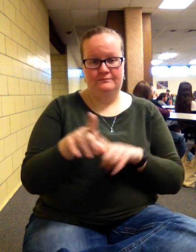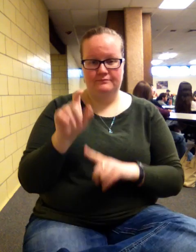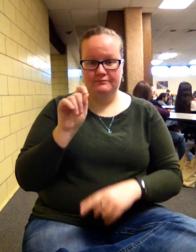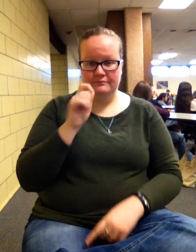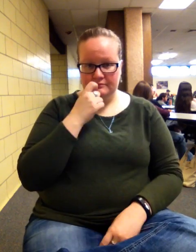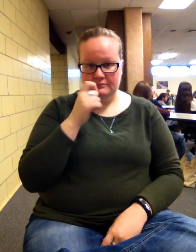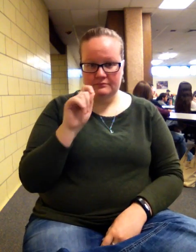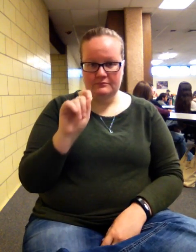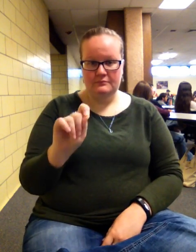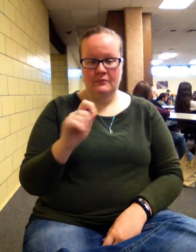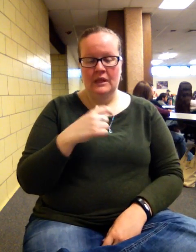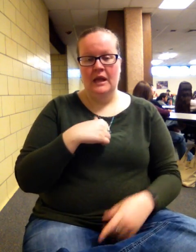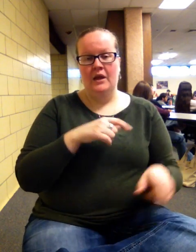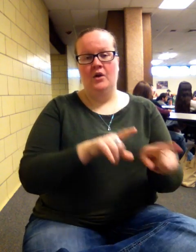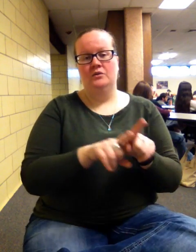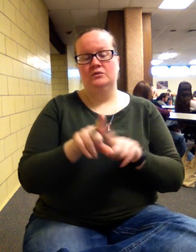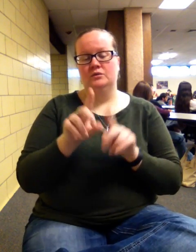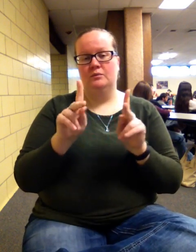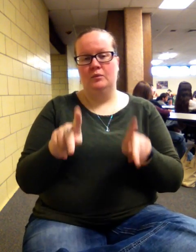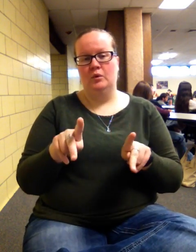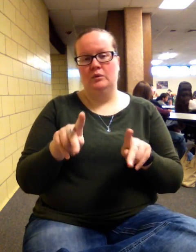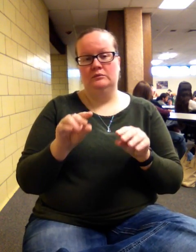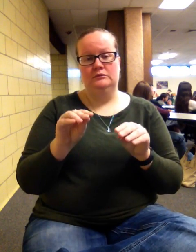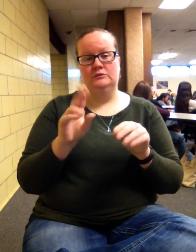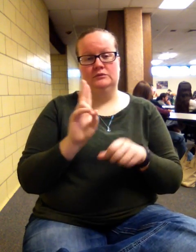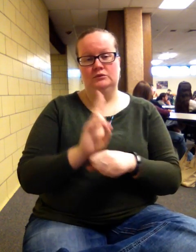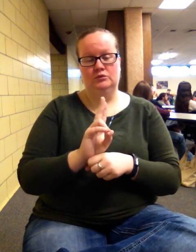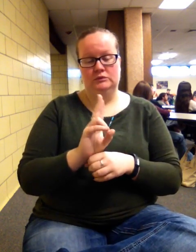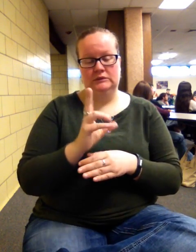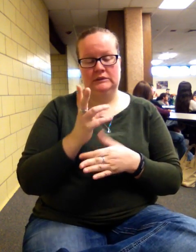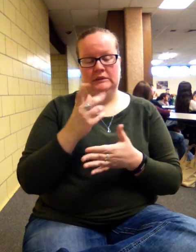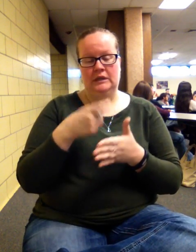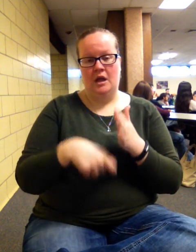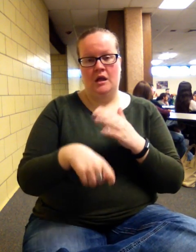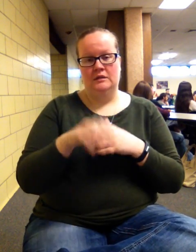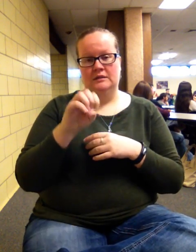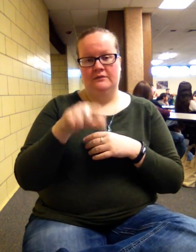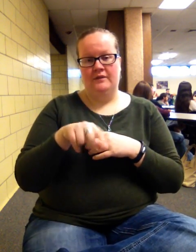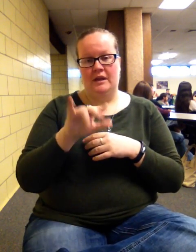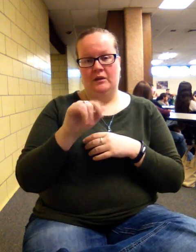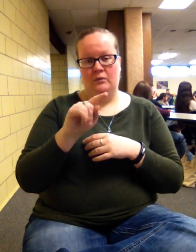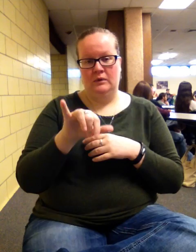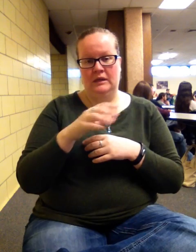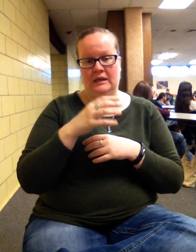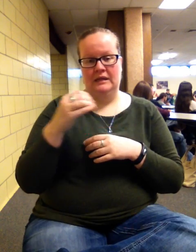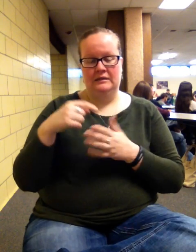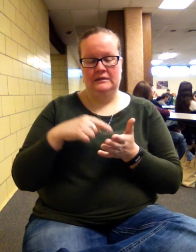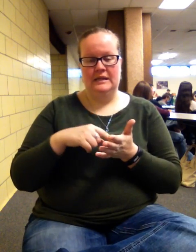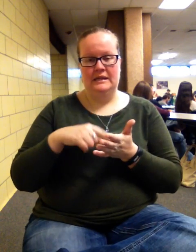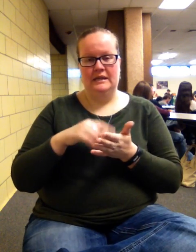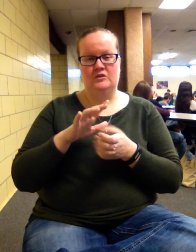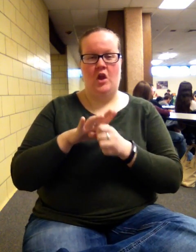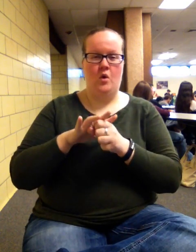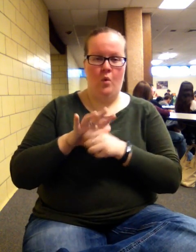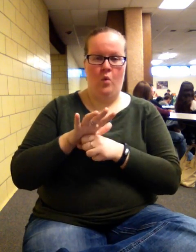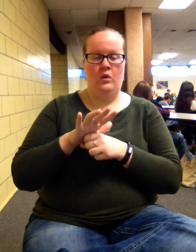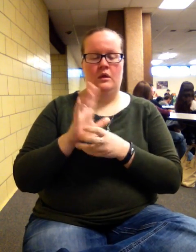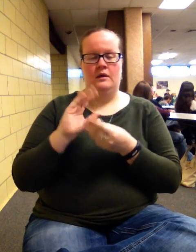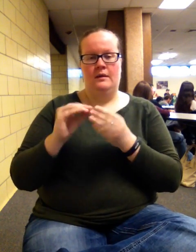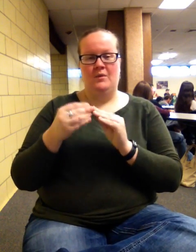purposely put the cost of equity and the cost of debt in the whole number percentage, because at the end, what I need